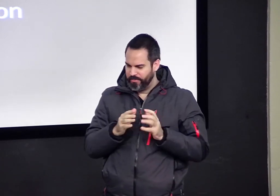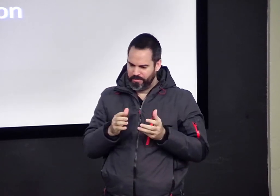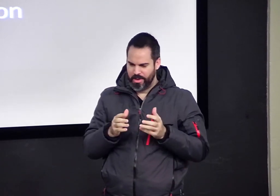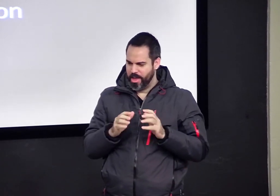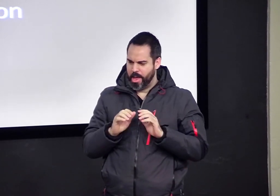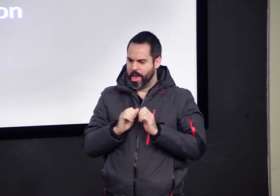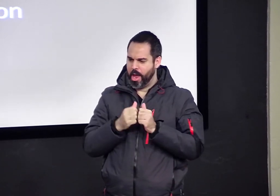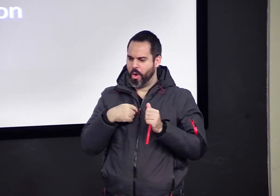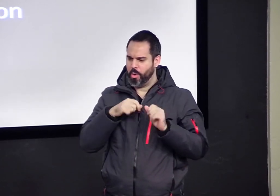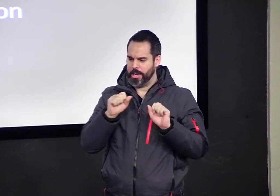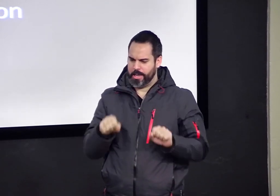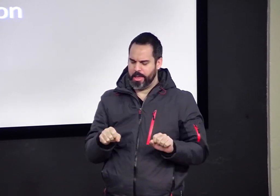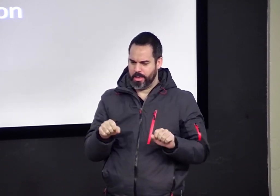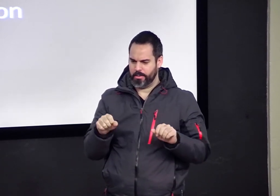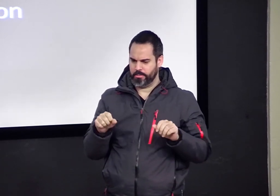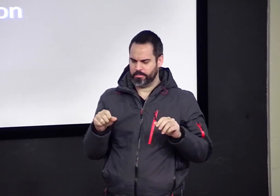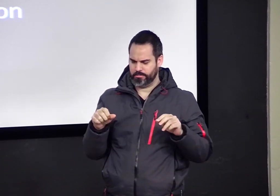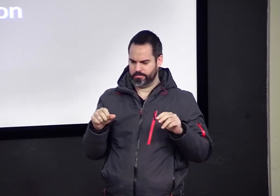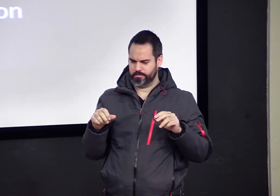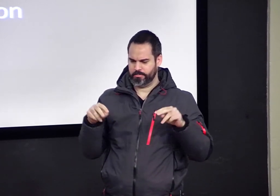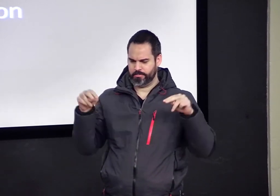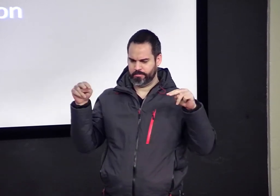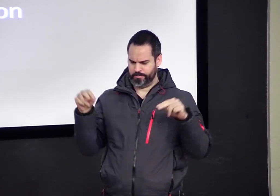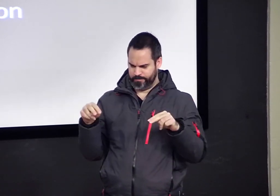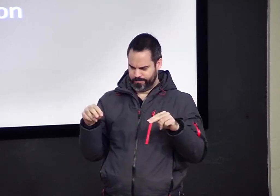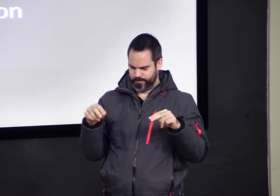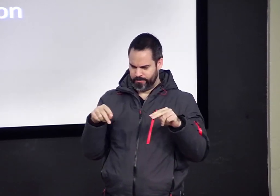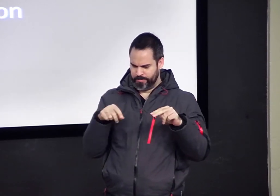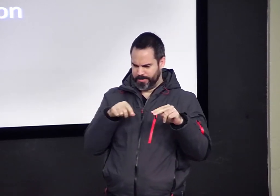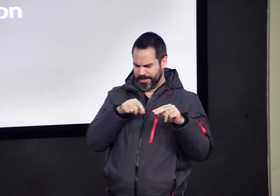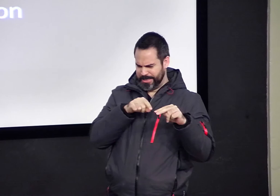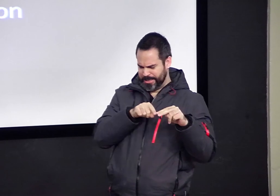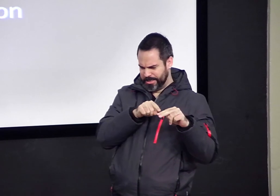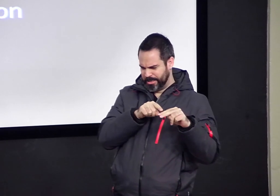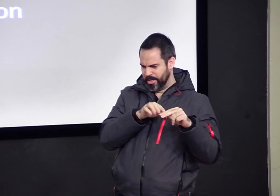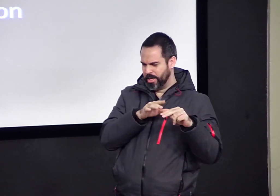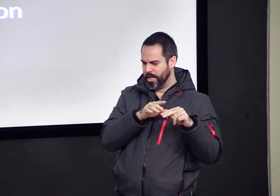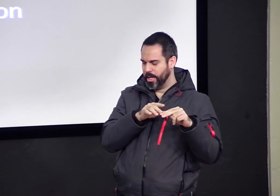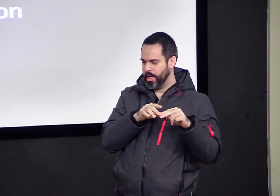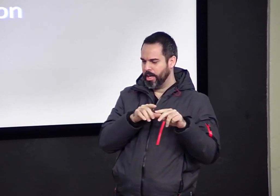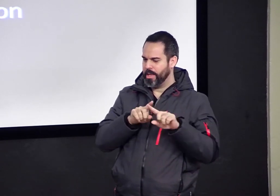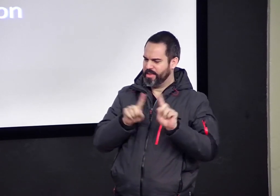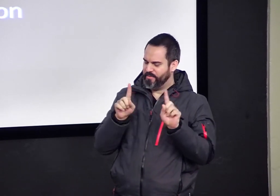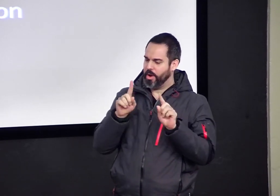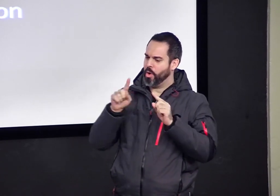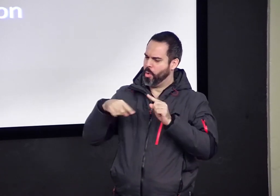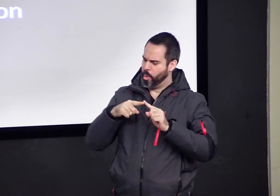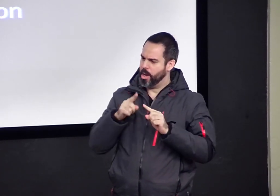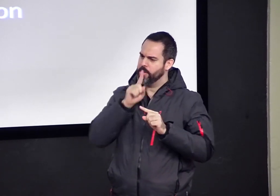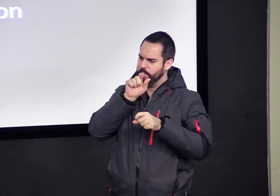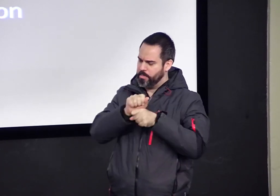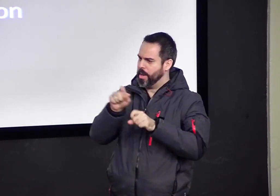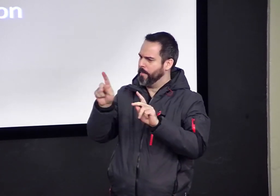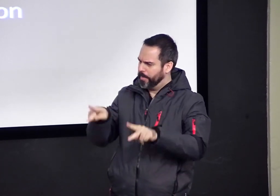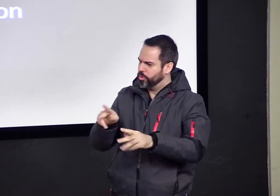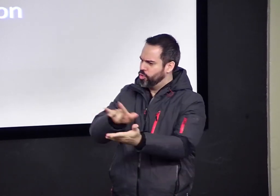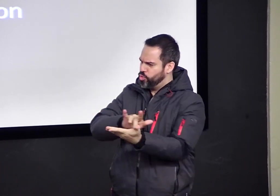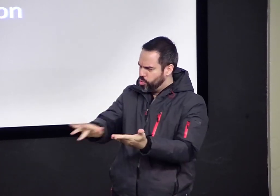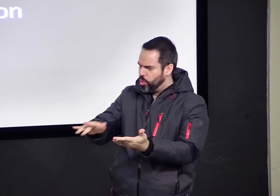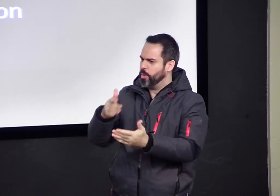callers and that there's less of a tolerance for managing difficult phone calls. And I'm wondering if we could